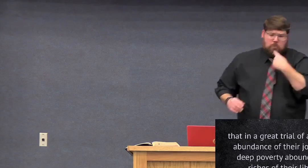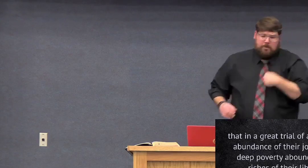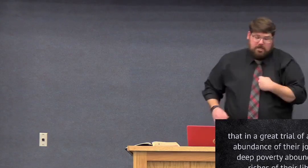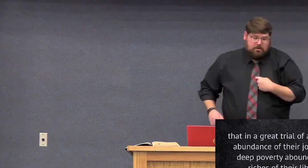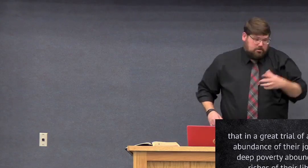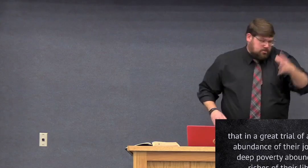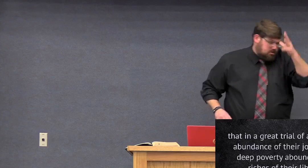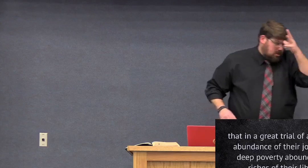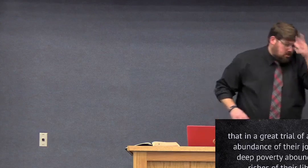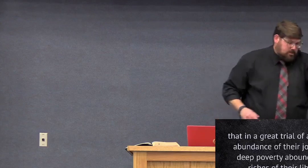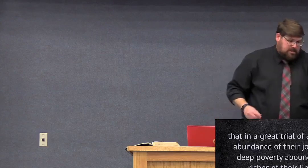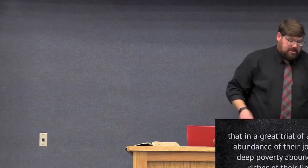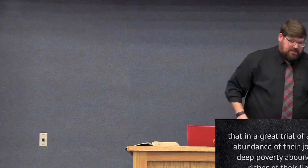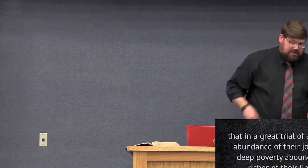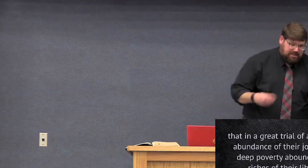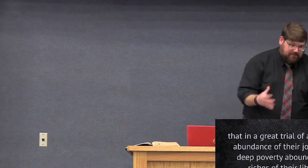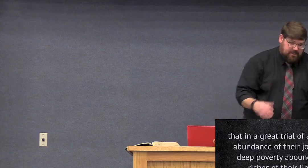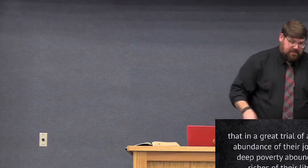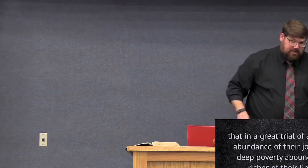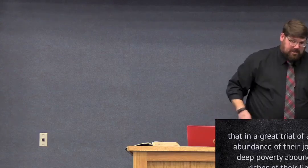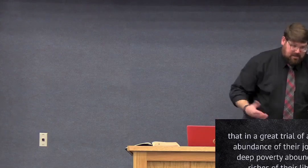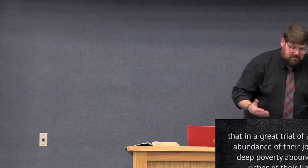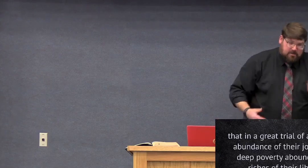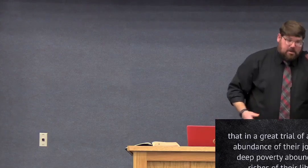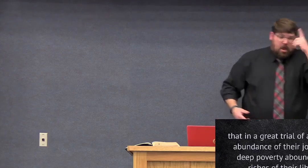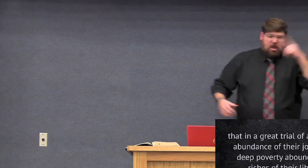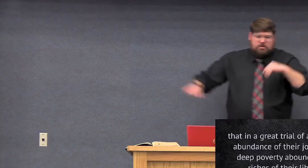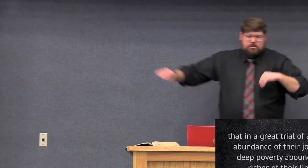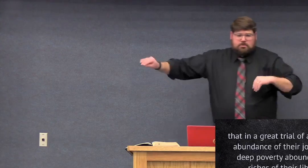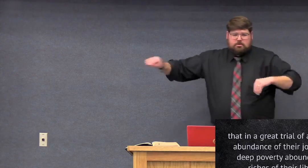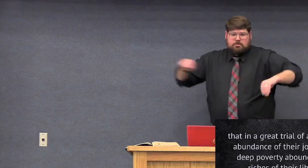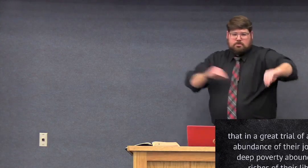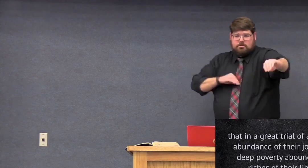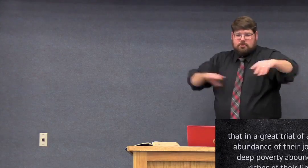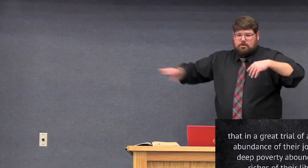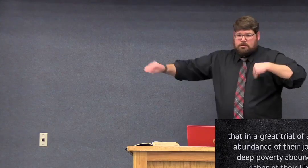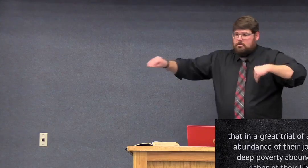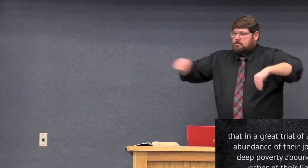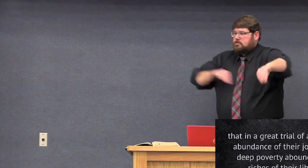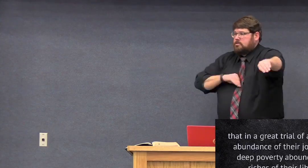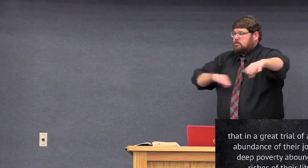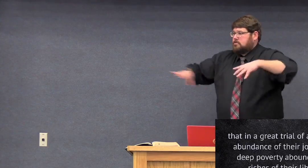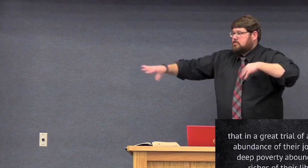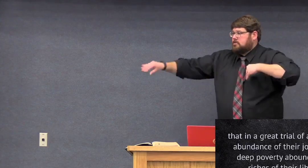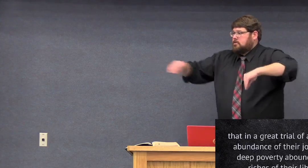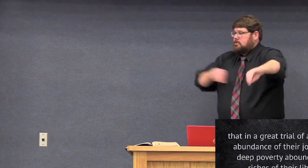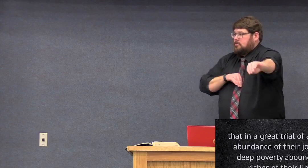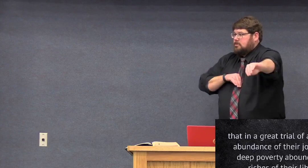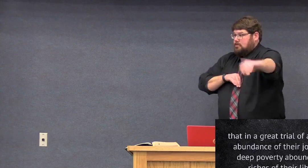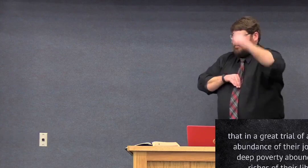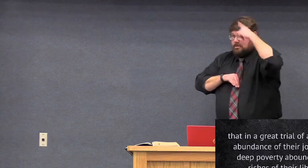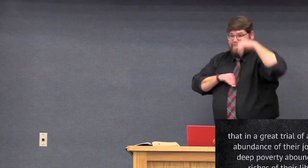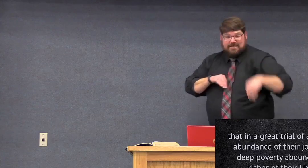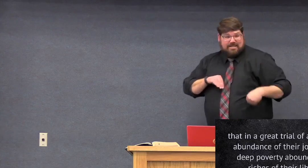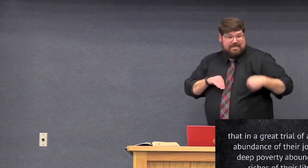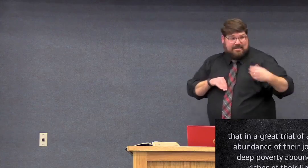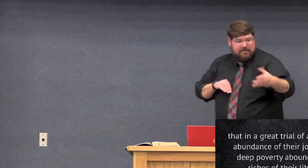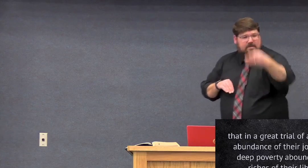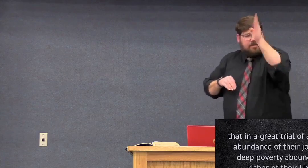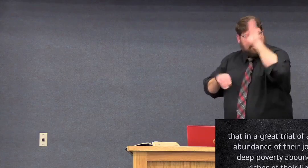My dad would always tell me that when you give, God will always give back in return. As you